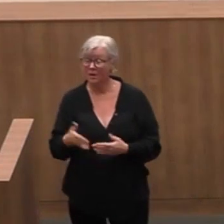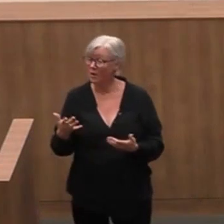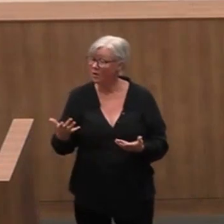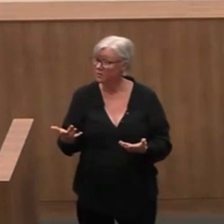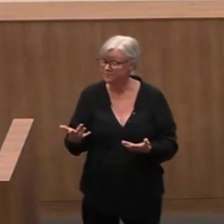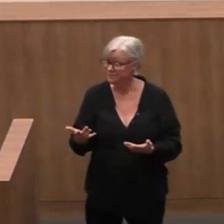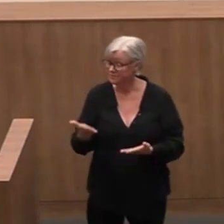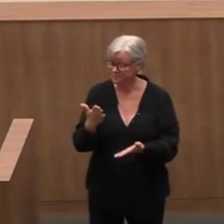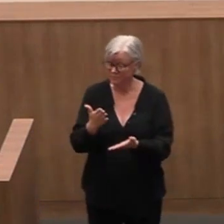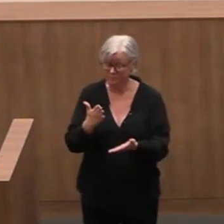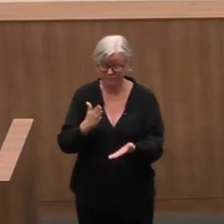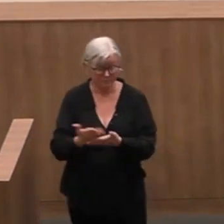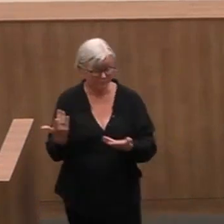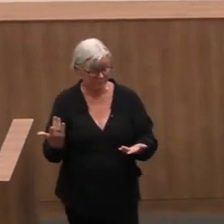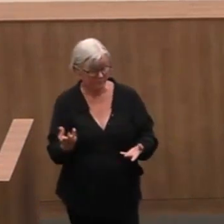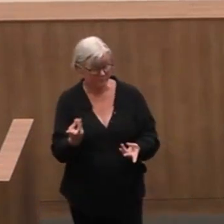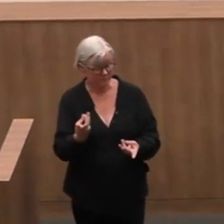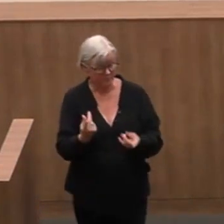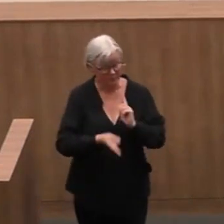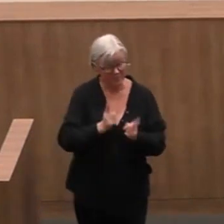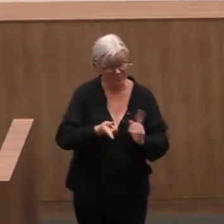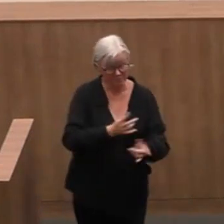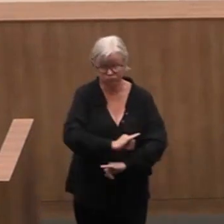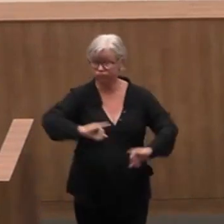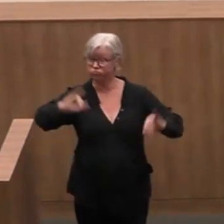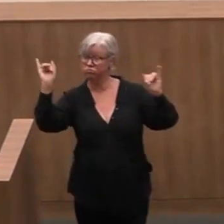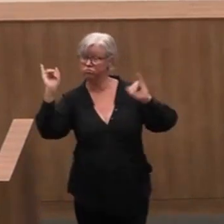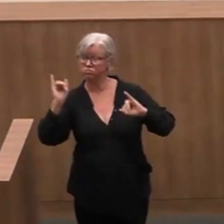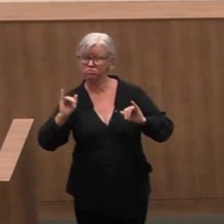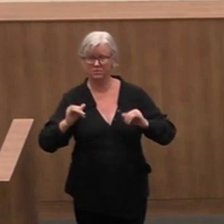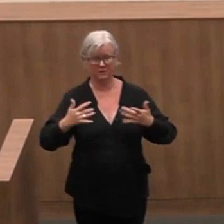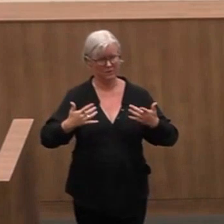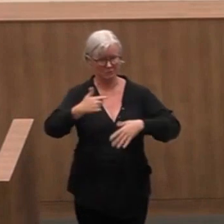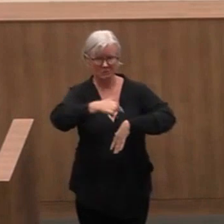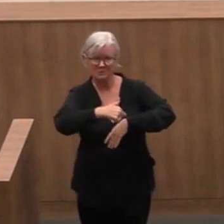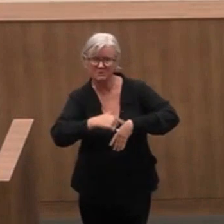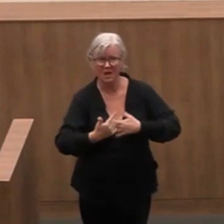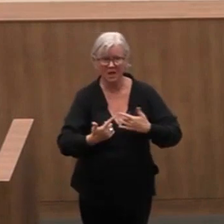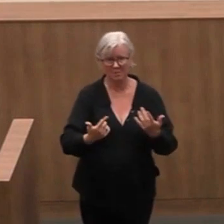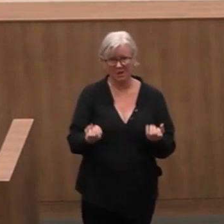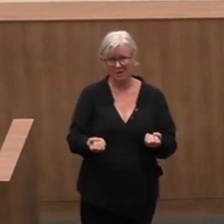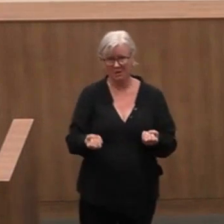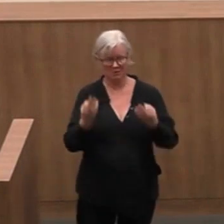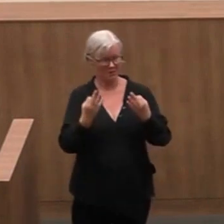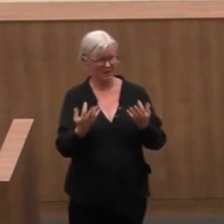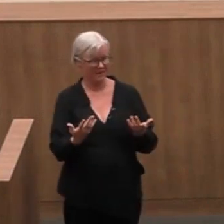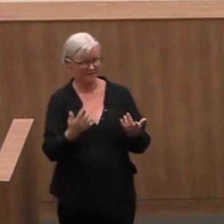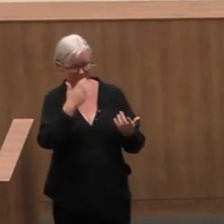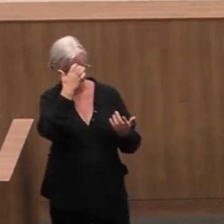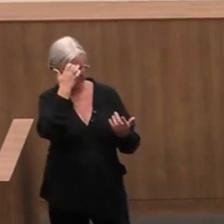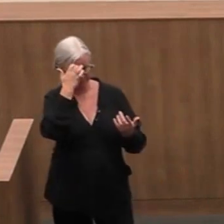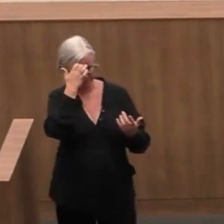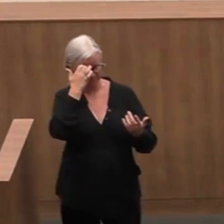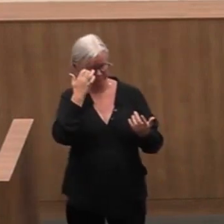come at very short notice to hospital and who don't come with rich social capital in their lives.